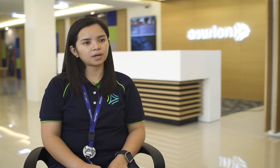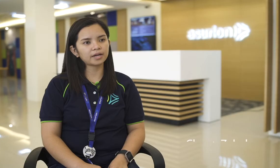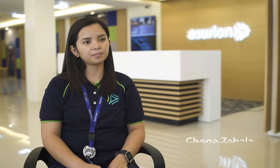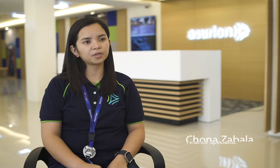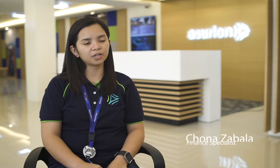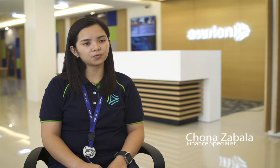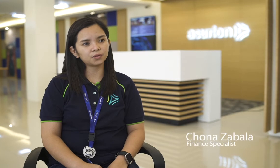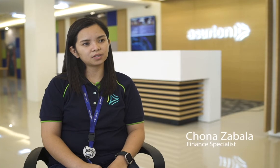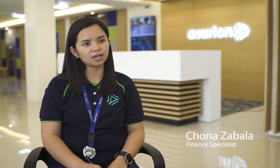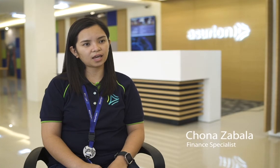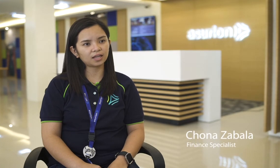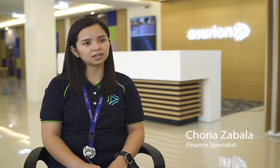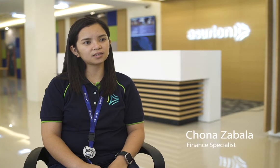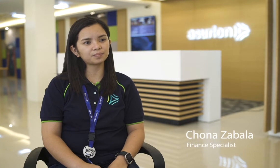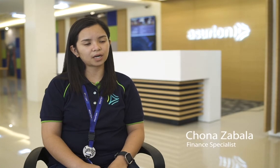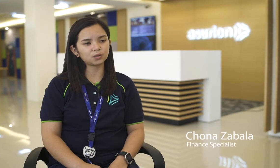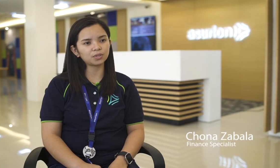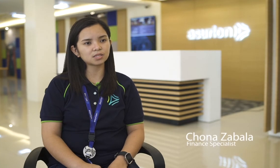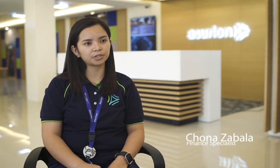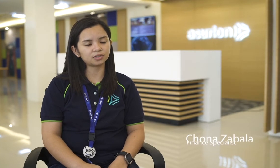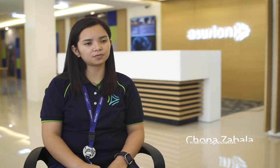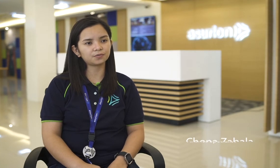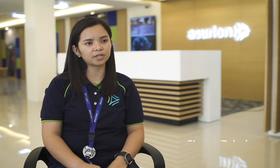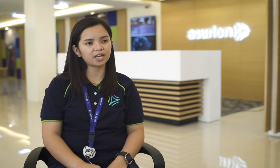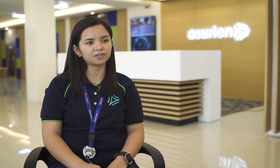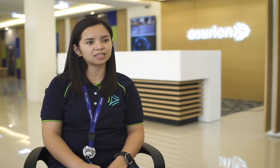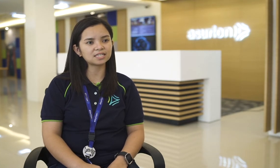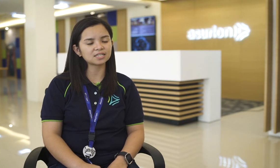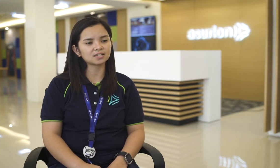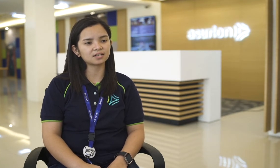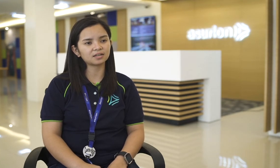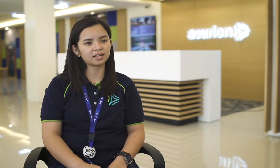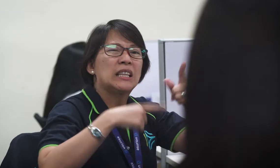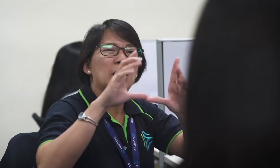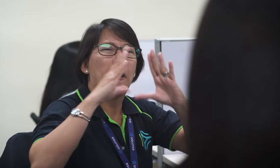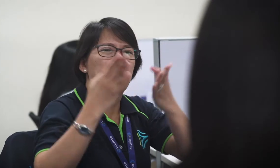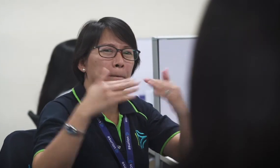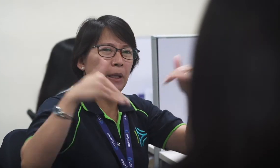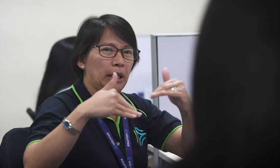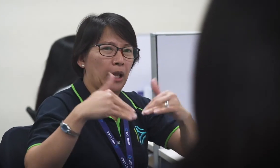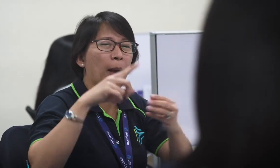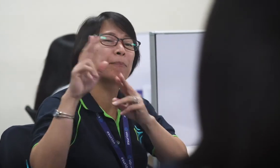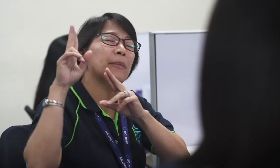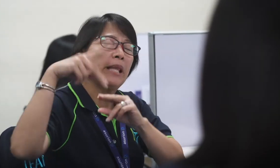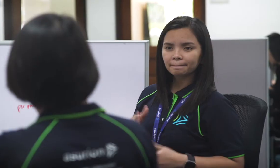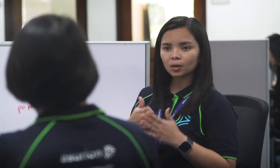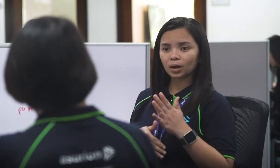I am grateful and proud with Asurion for having this kind of program. Others should learn sign